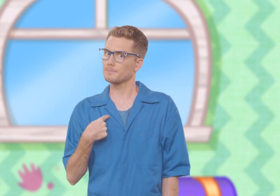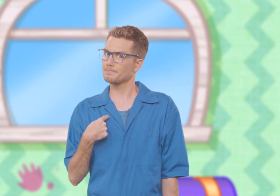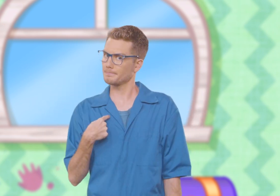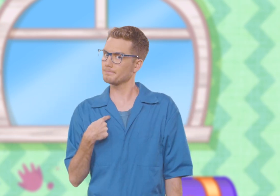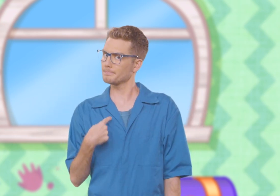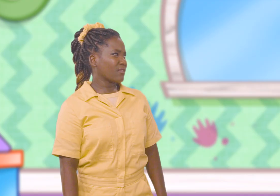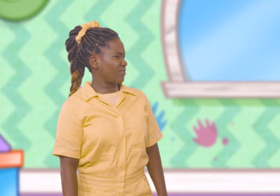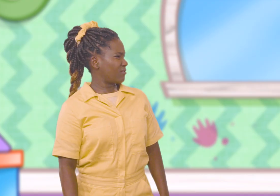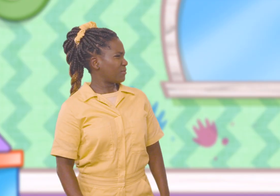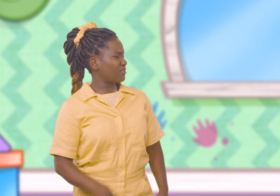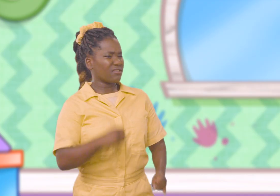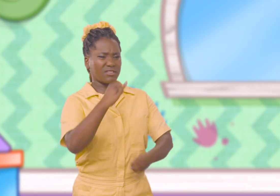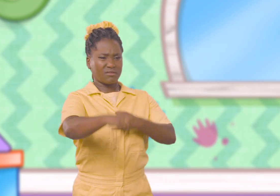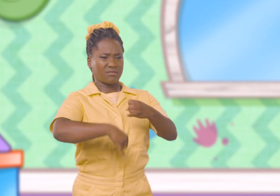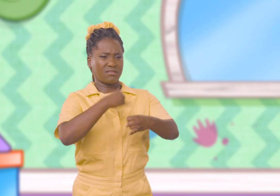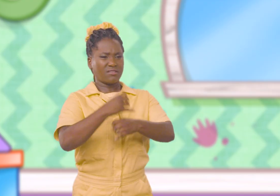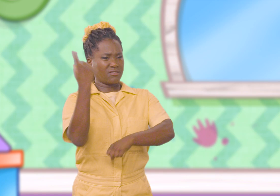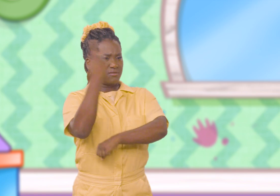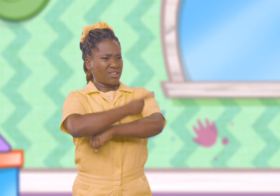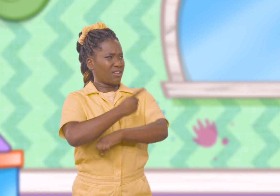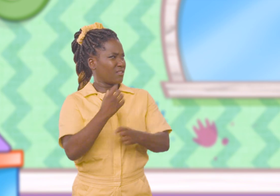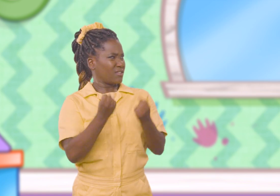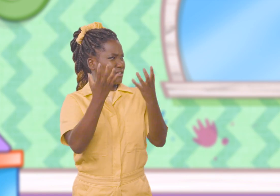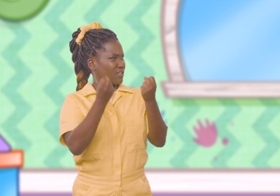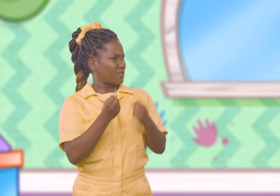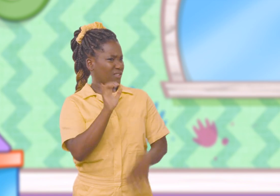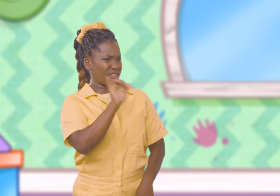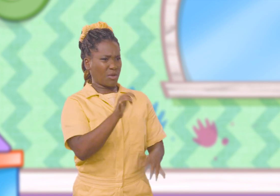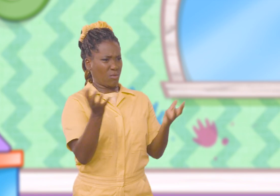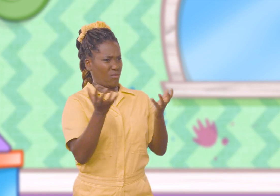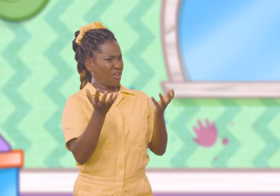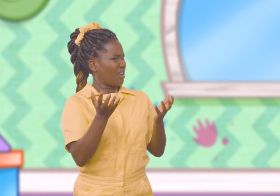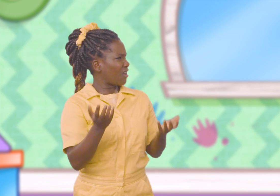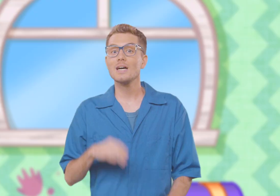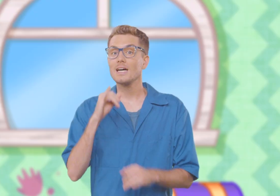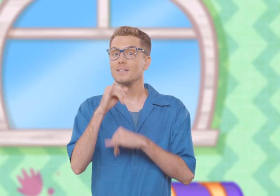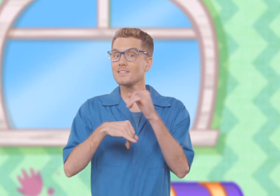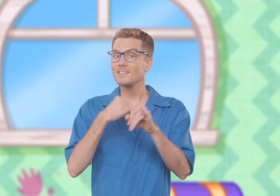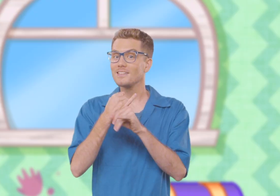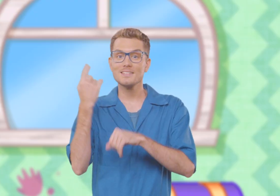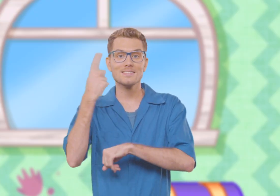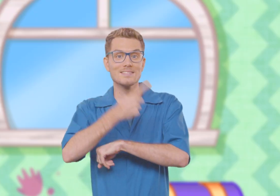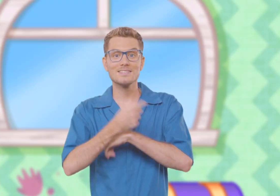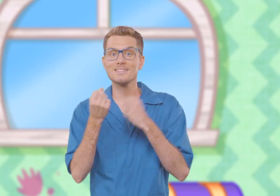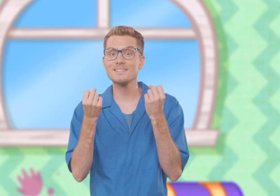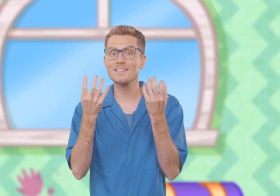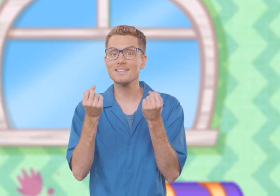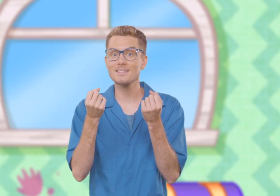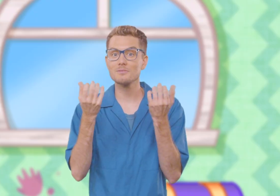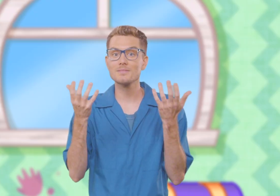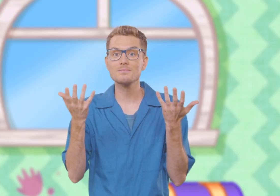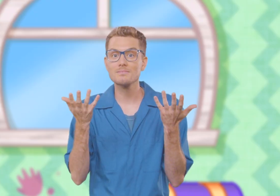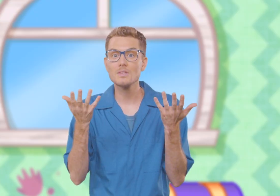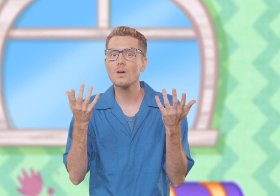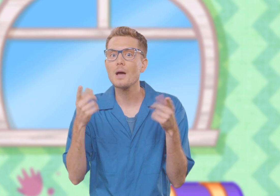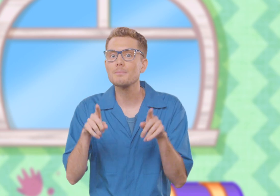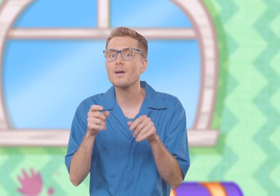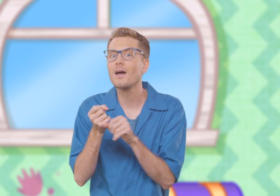lot to me. What is International Day of Sign Language, Scout? International Day of Sign Language happens